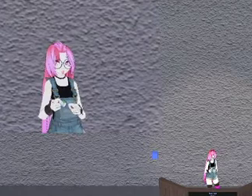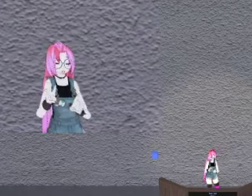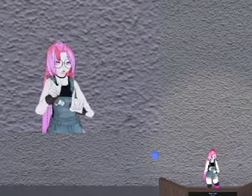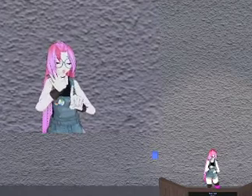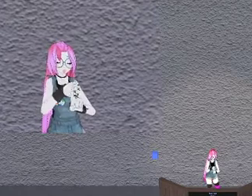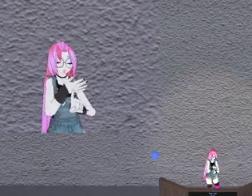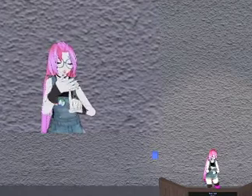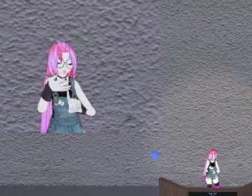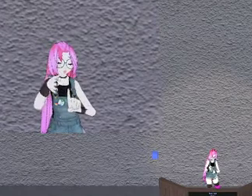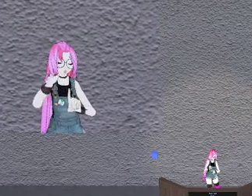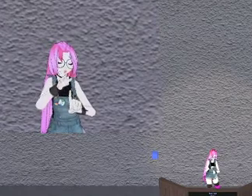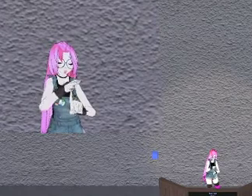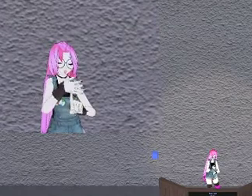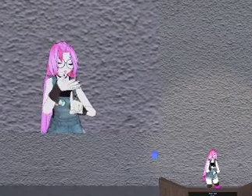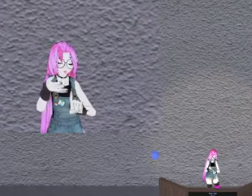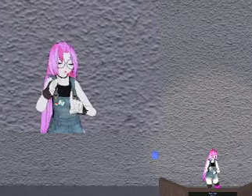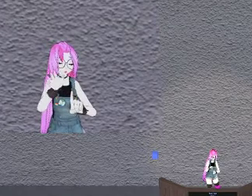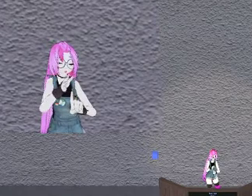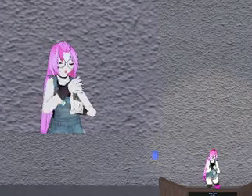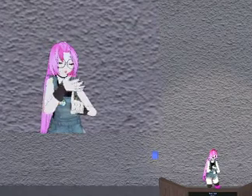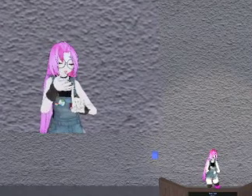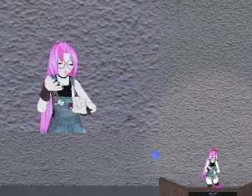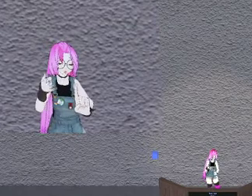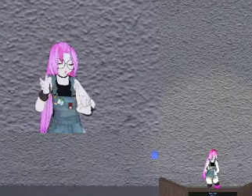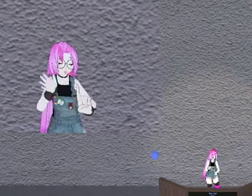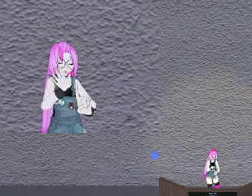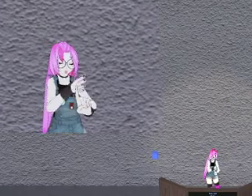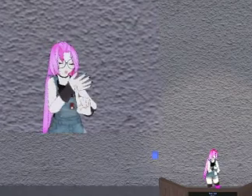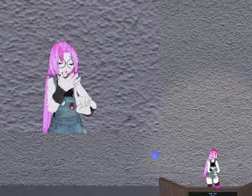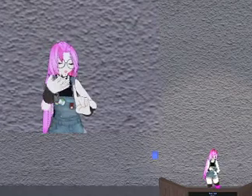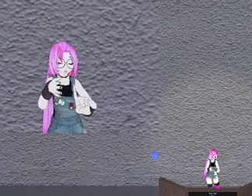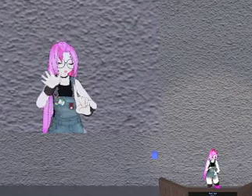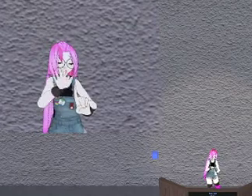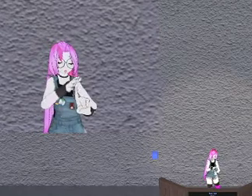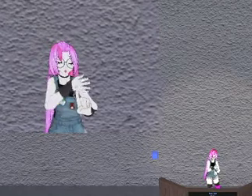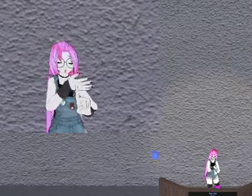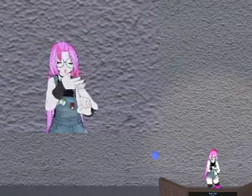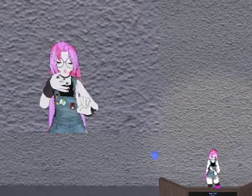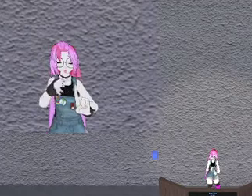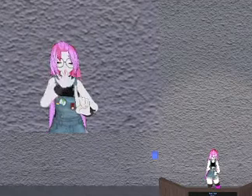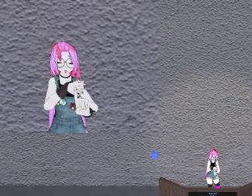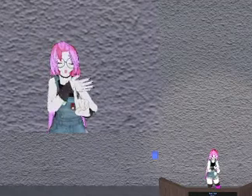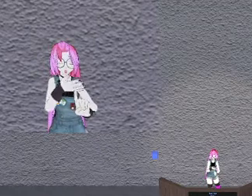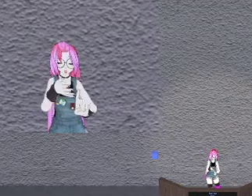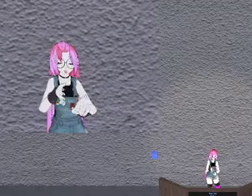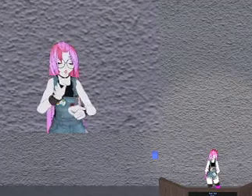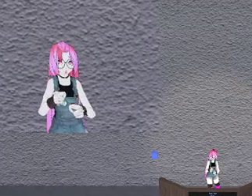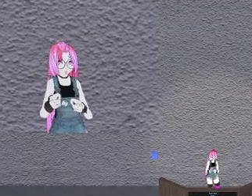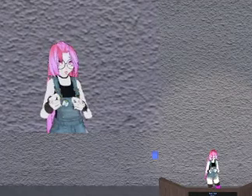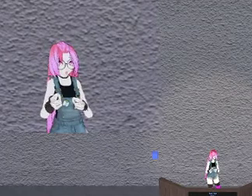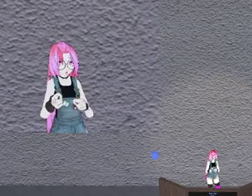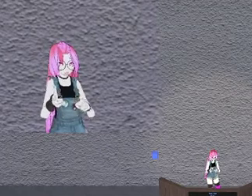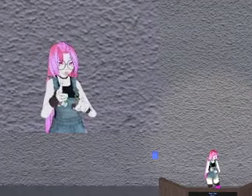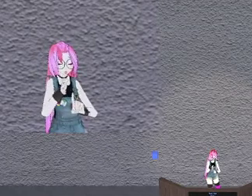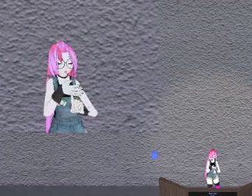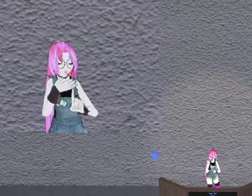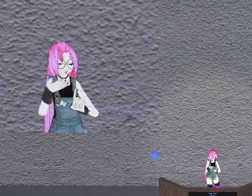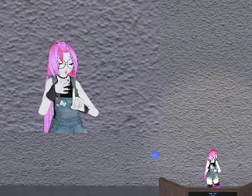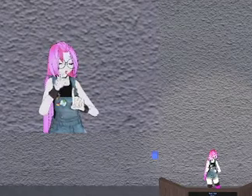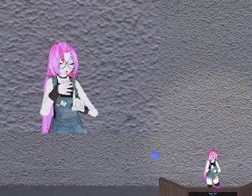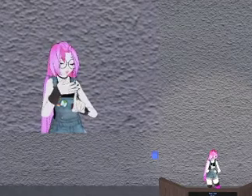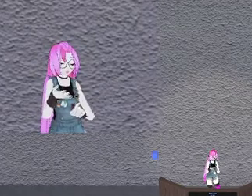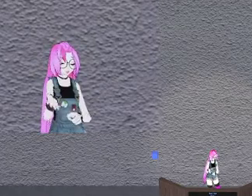controlling something or manipulate. That's this. It's like there's a person and you're forcing yourself on them, or you're controlling them,